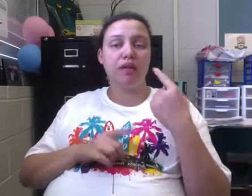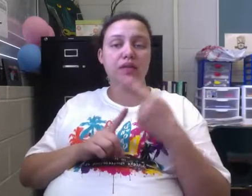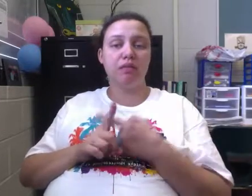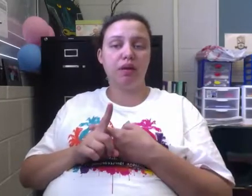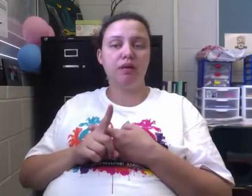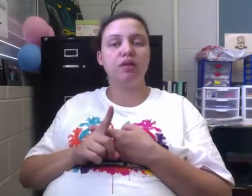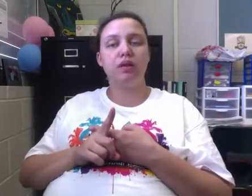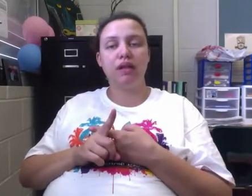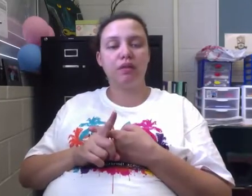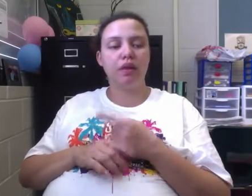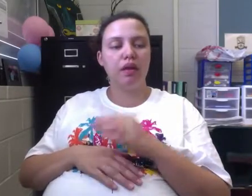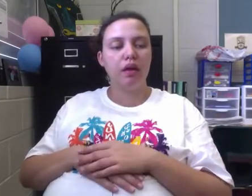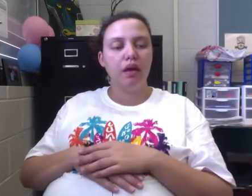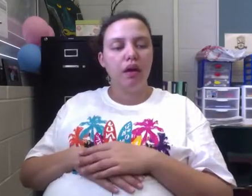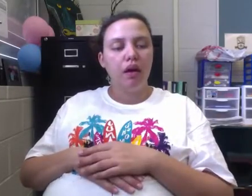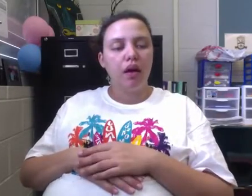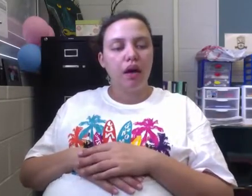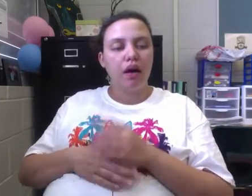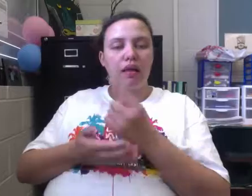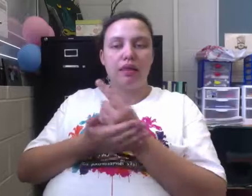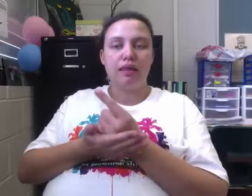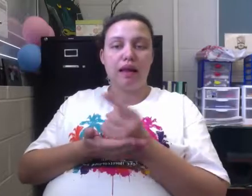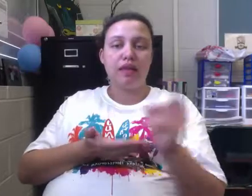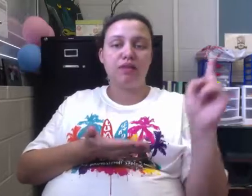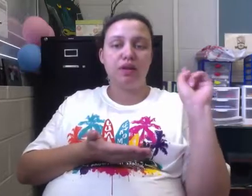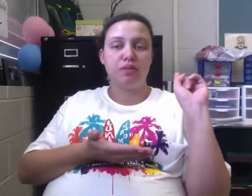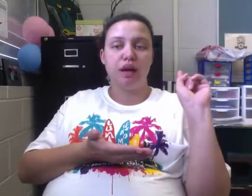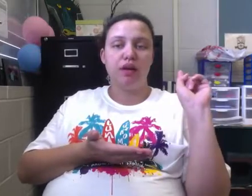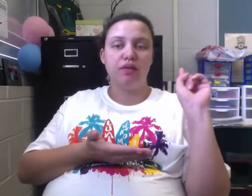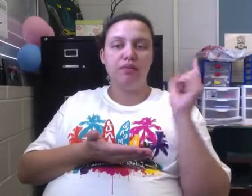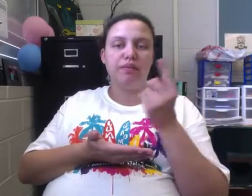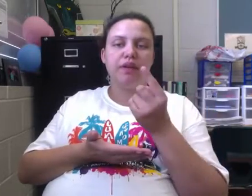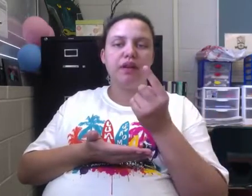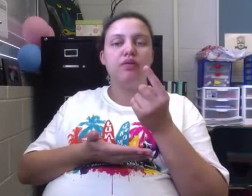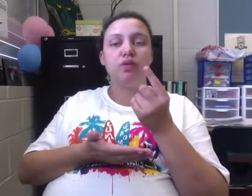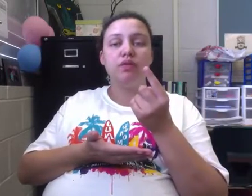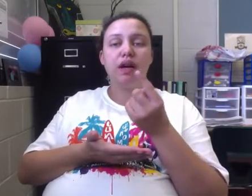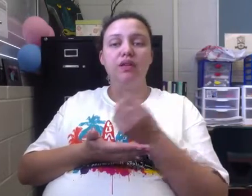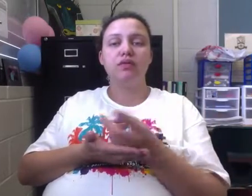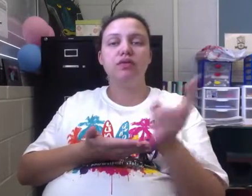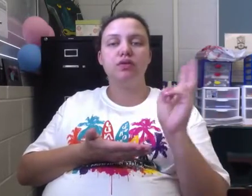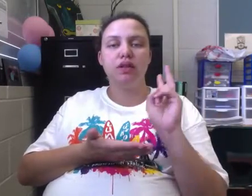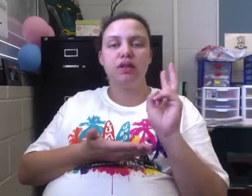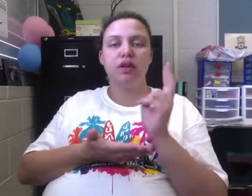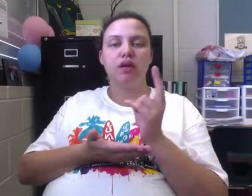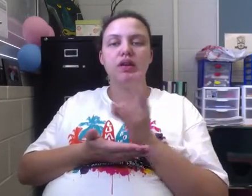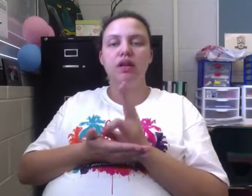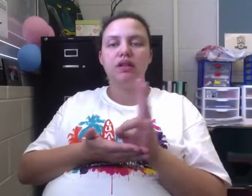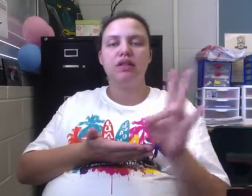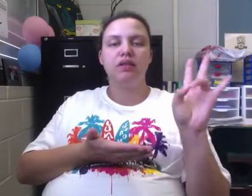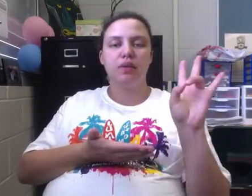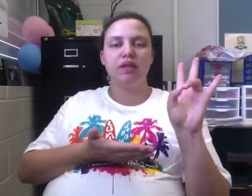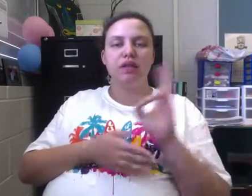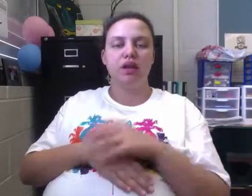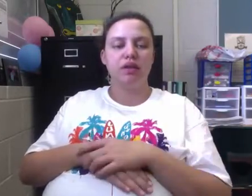Past month, so last month. Last week goes behind you. And then rule of 9, so 2 weeks ago, 7 weeks ago,